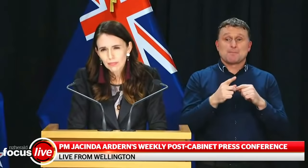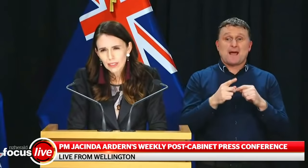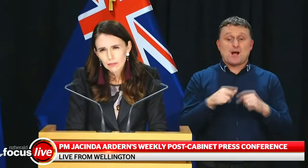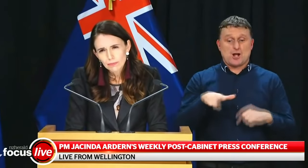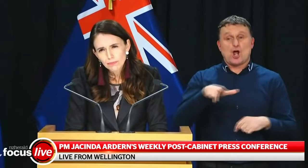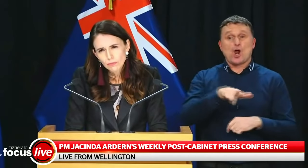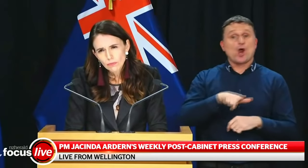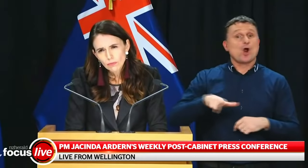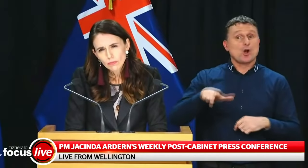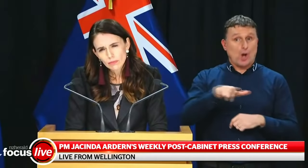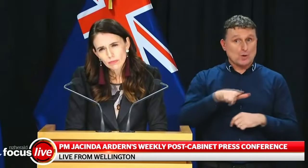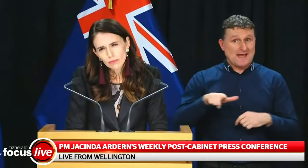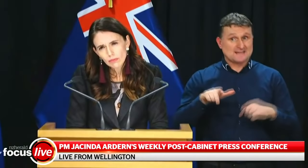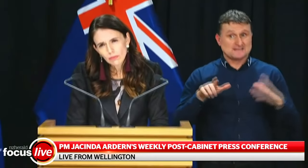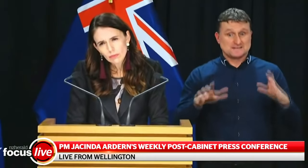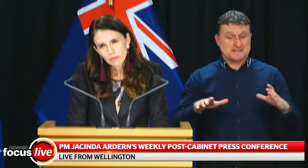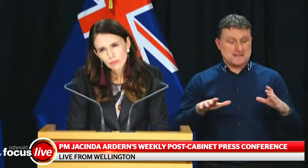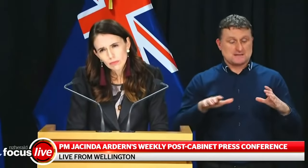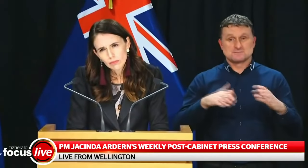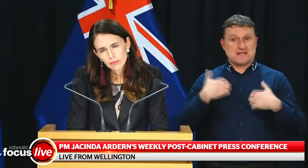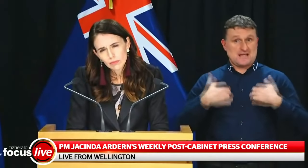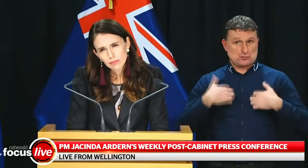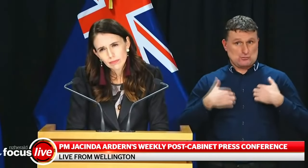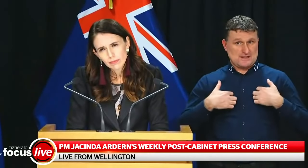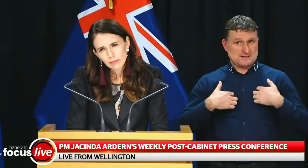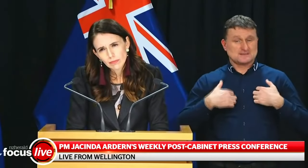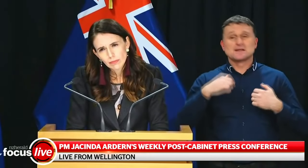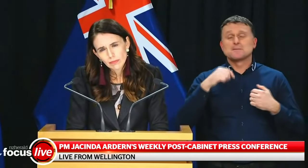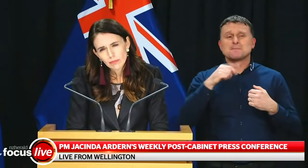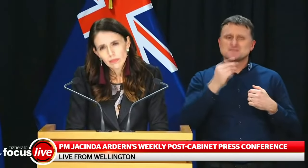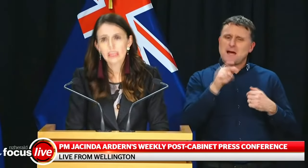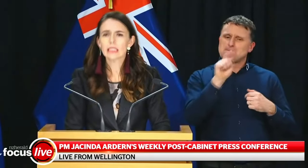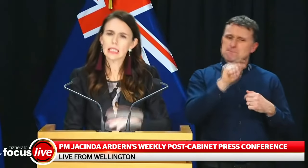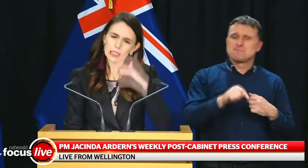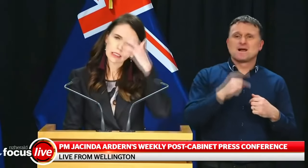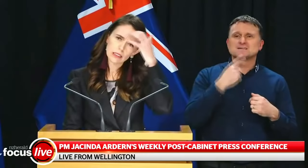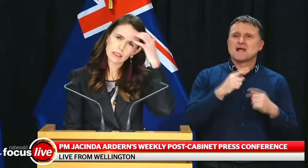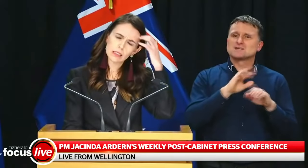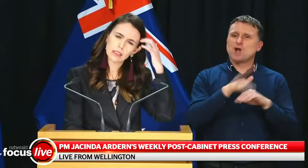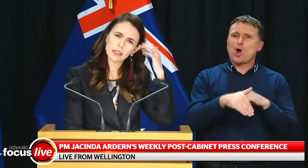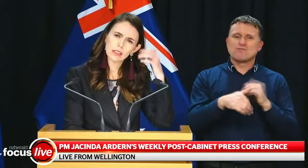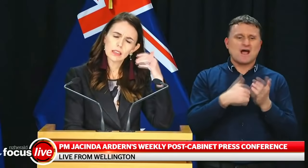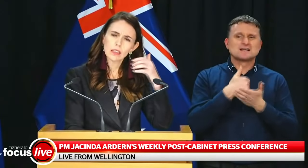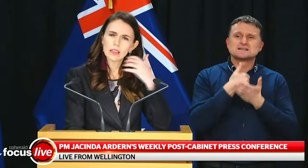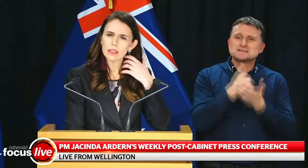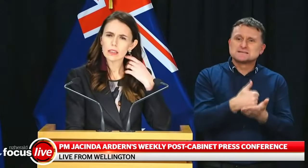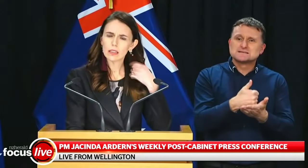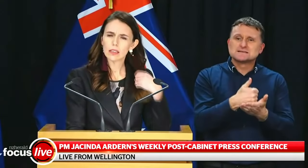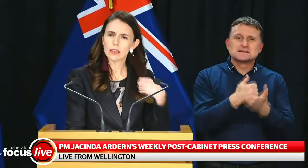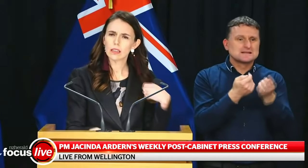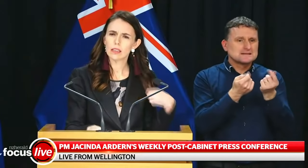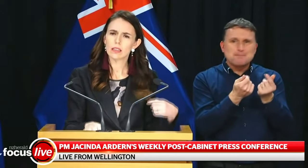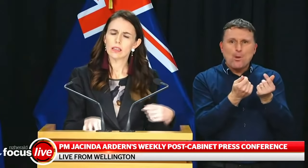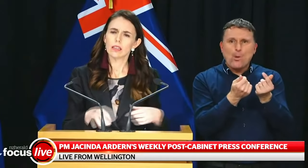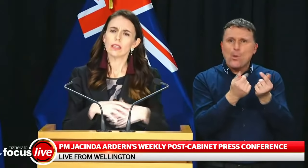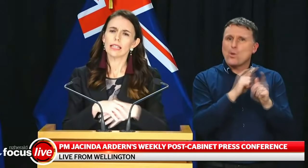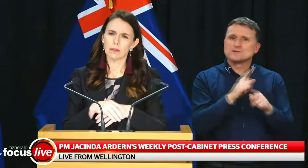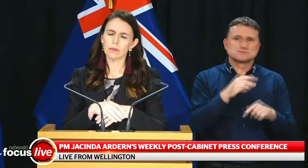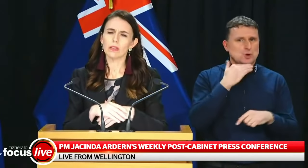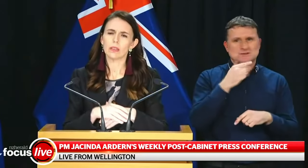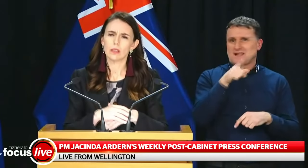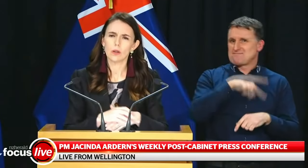us that they're quite unhappy with the support scheme, especially because if the level had been extended to 7 days, they wouldn't have been eligible at